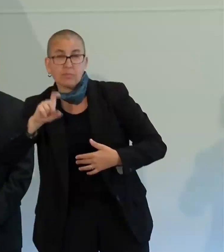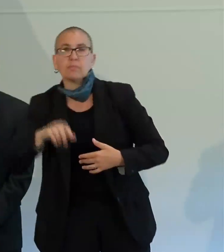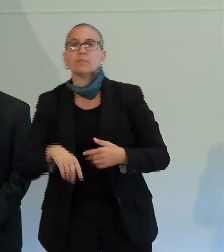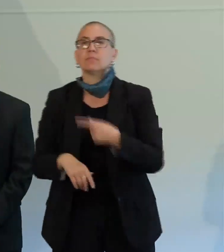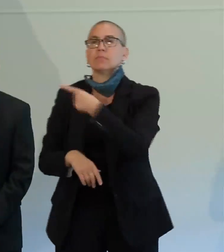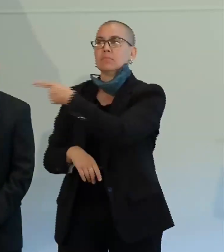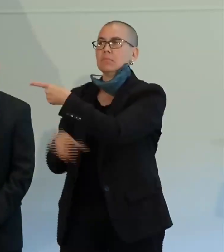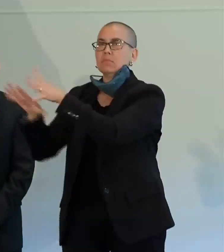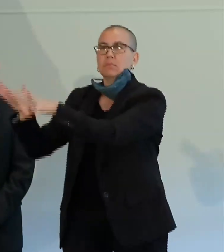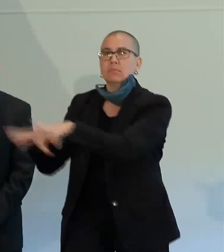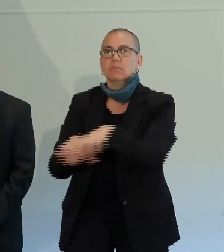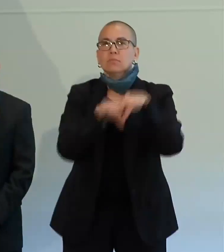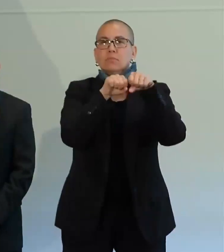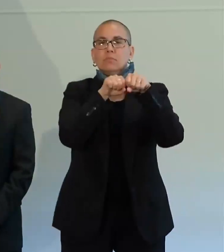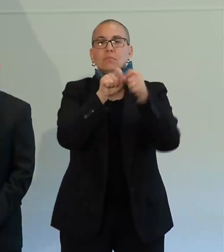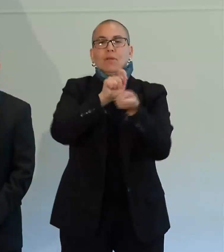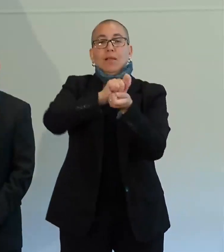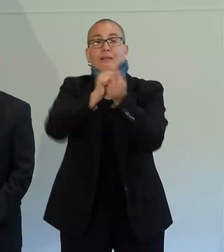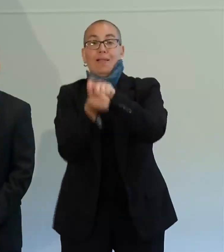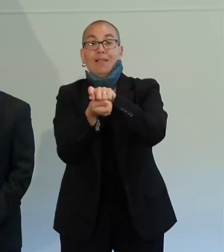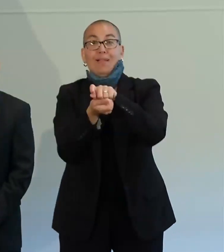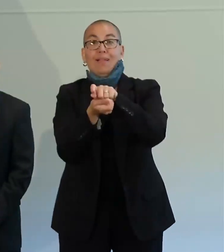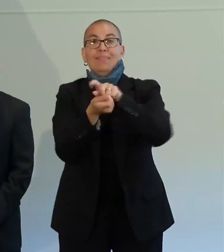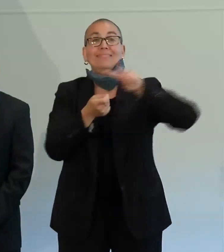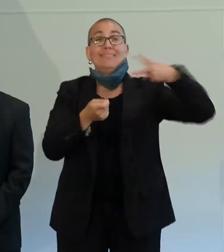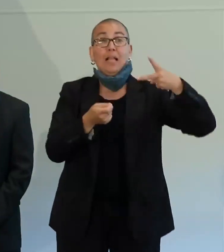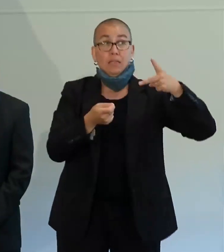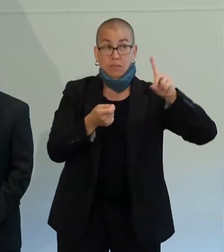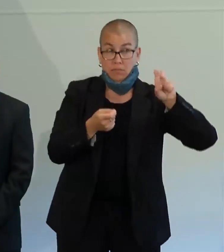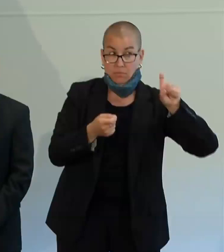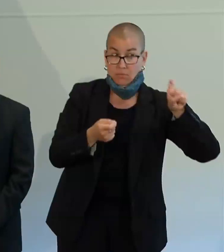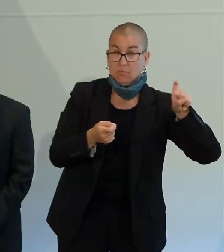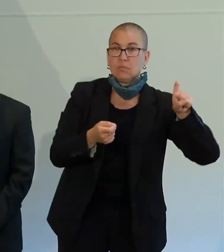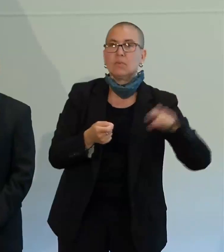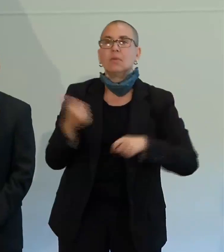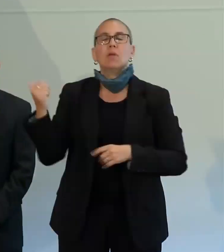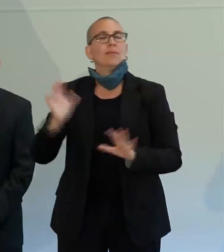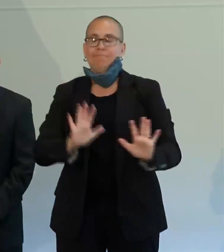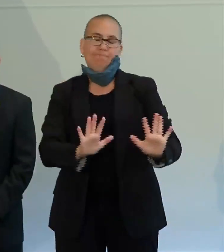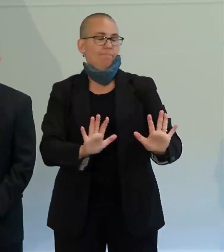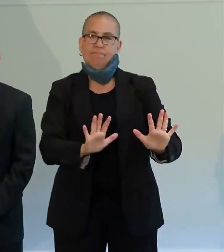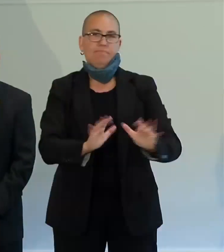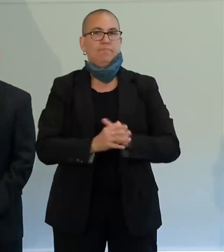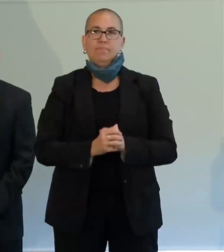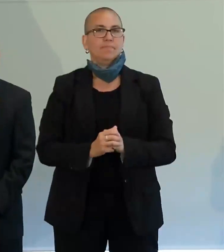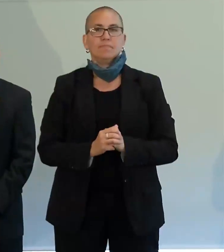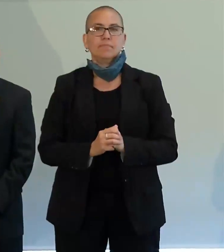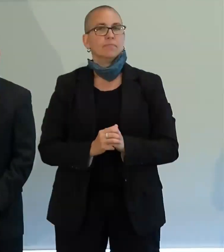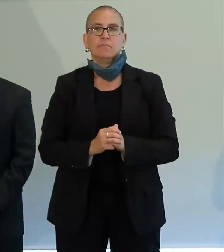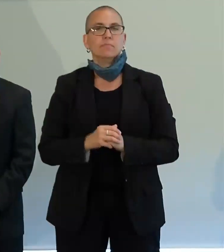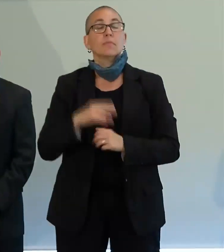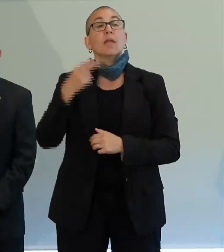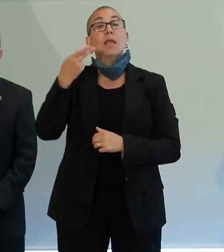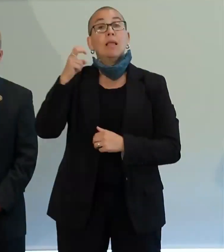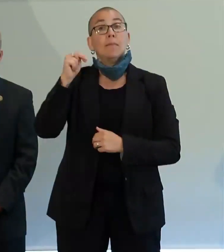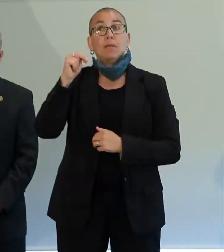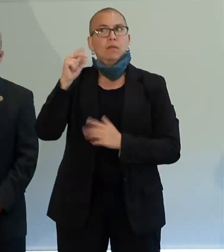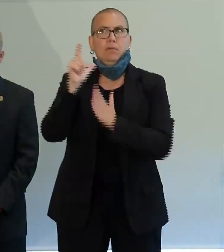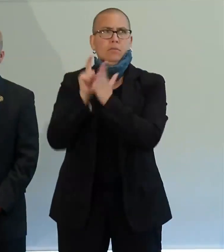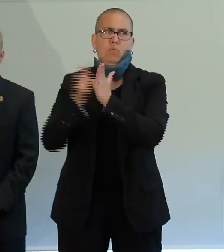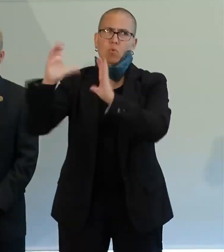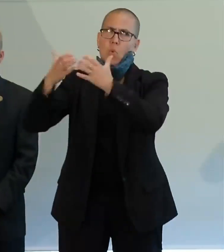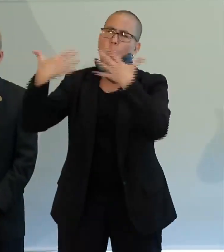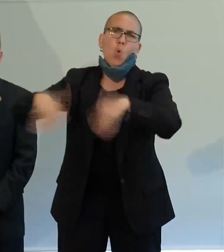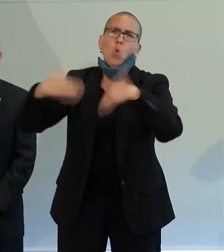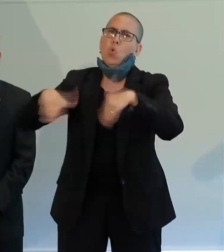The Hennepin County Attorney did an excellent job by gathering facts and has worked cooperatively with us at every single step of the